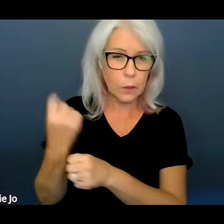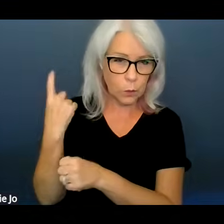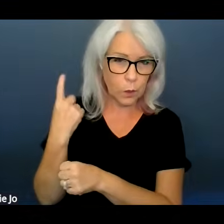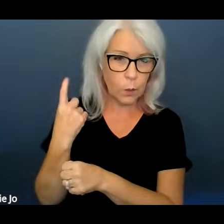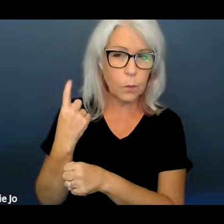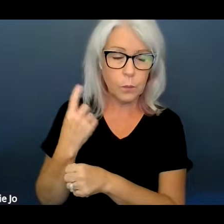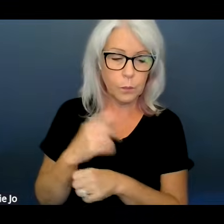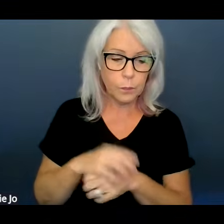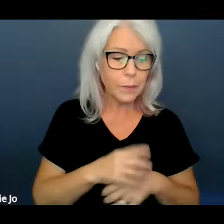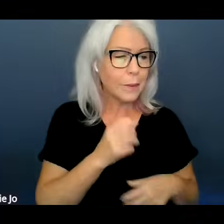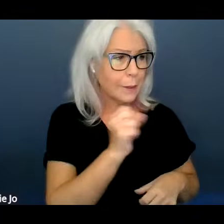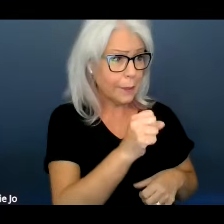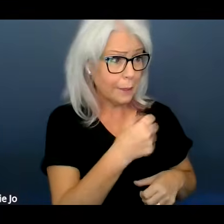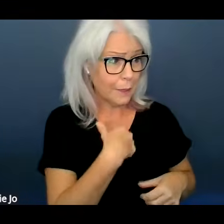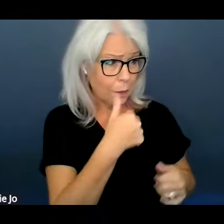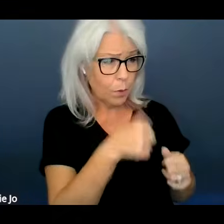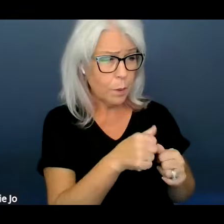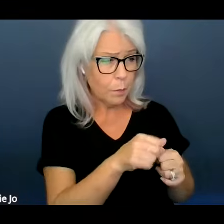I do remember that.